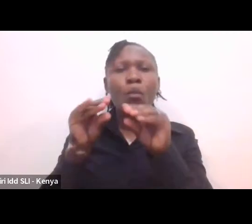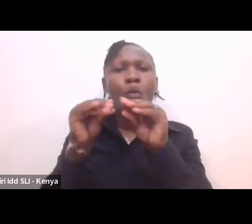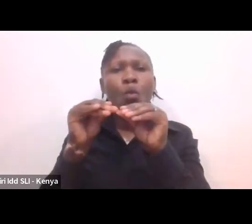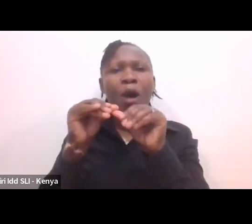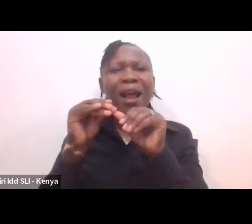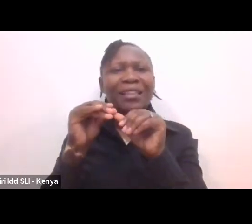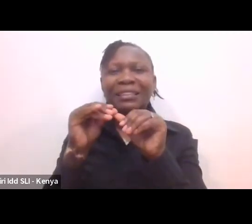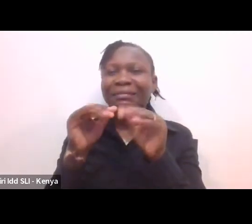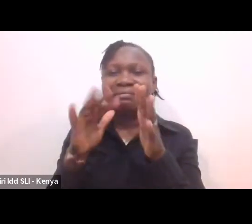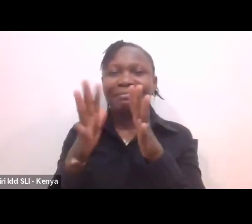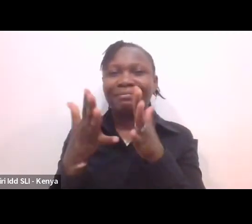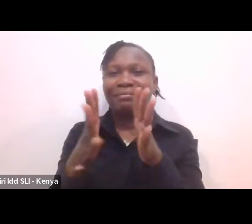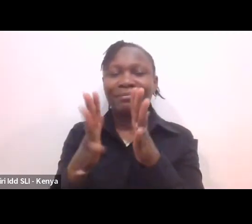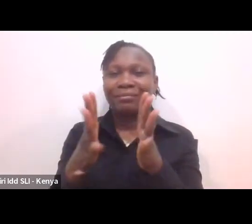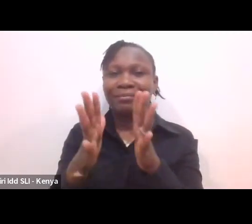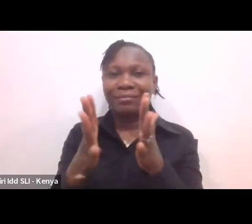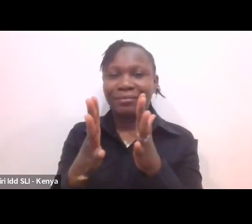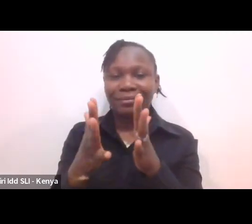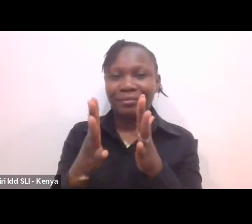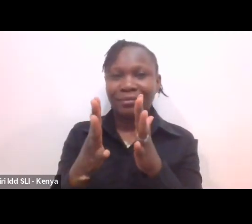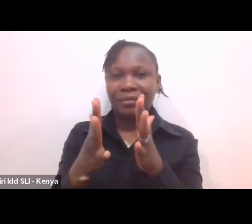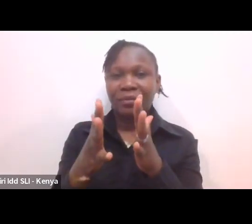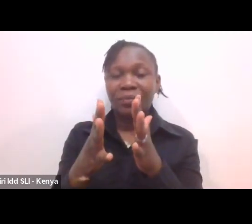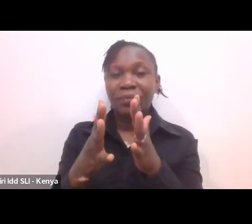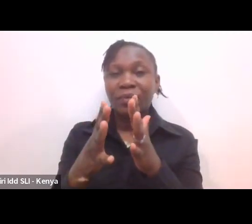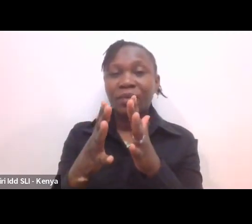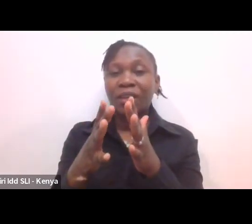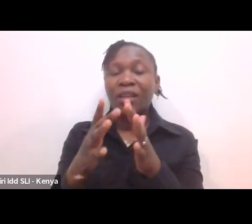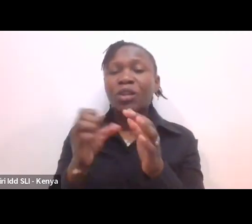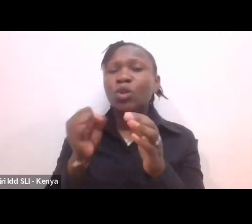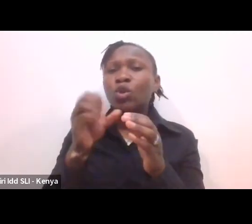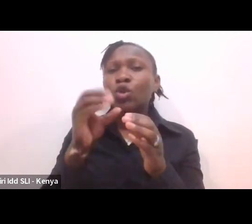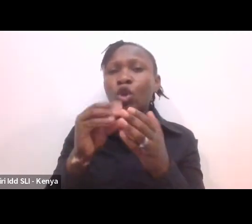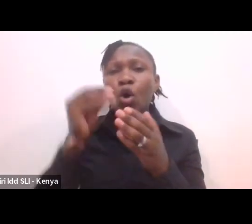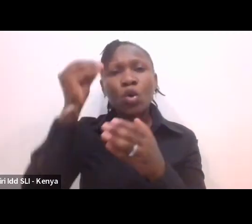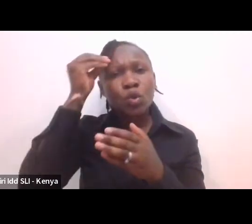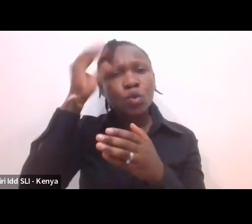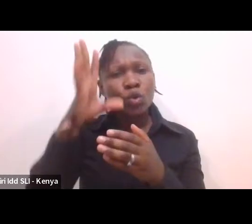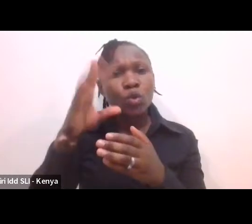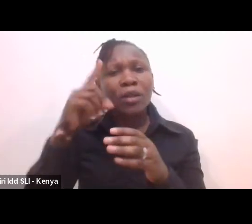Outcomes for special needs students nationally are poor.